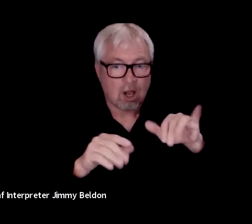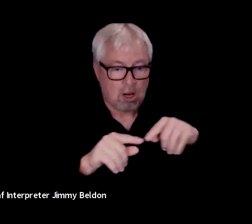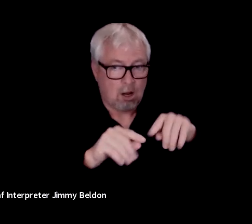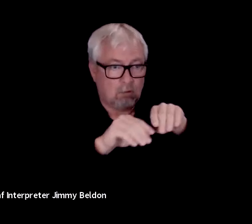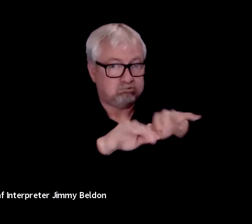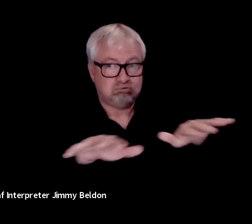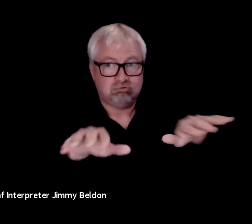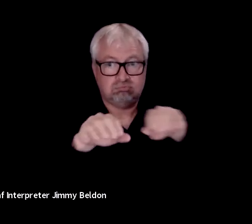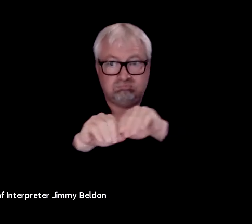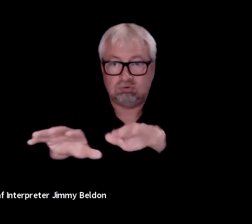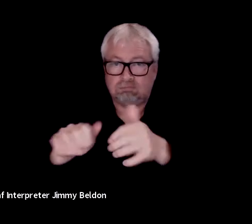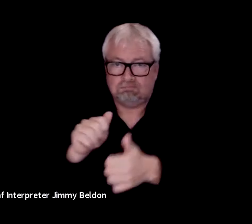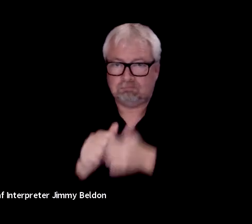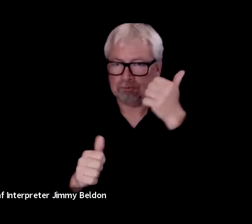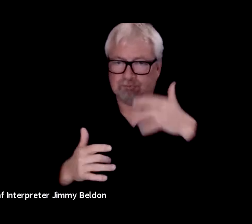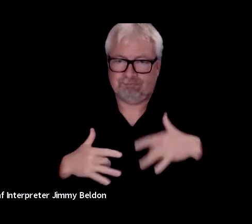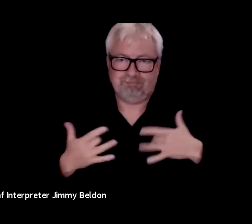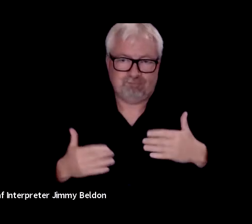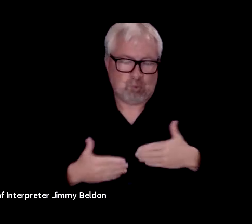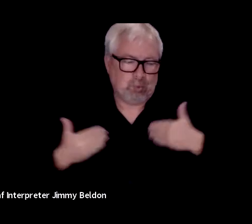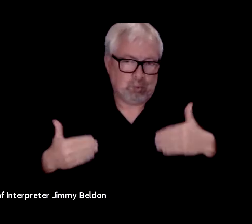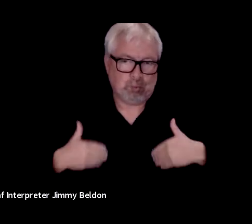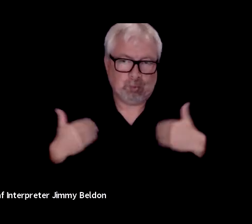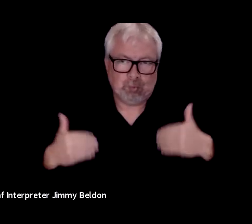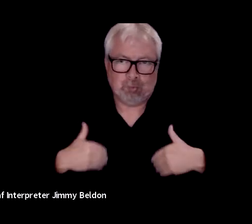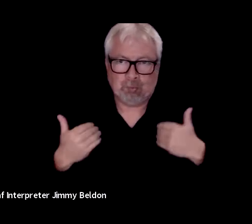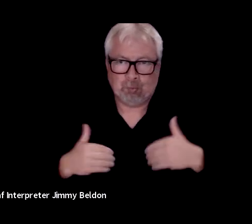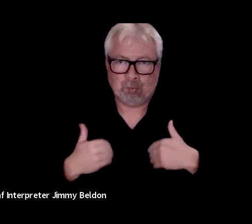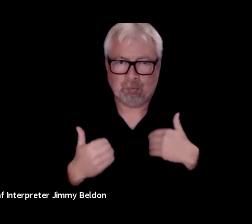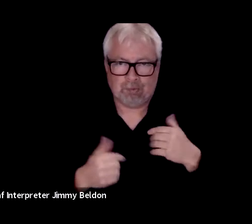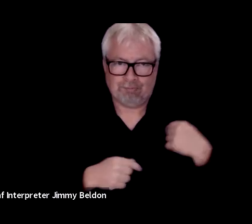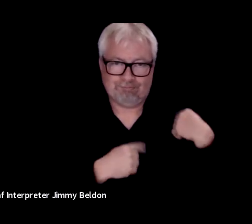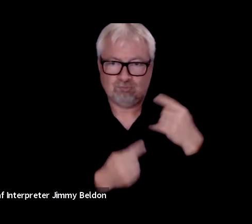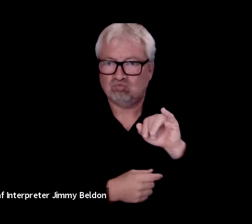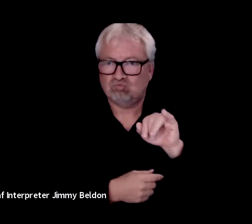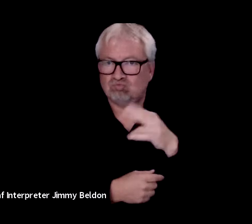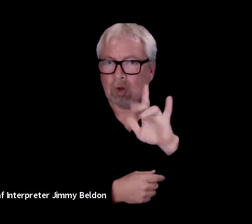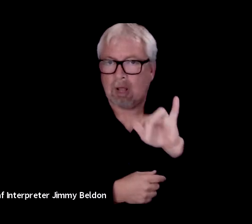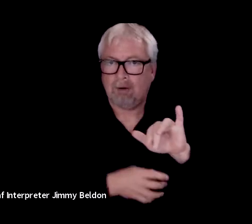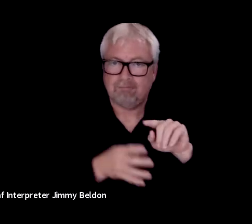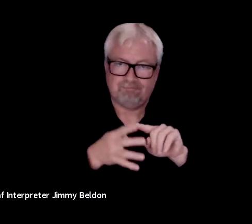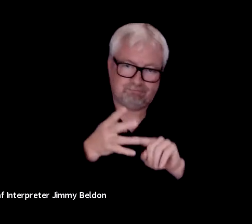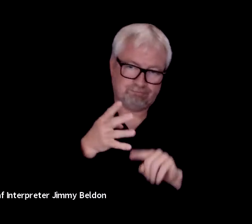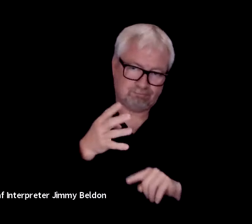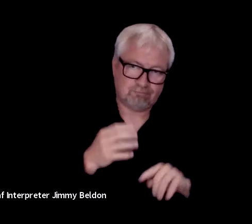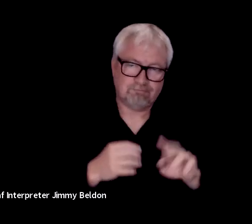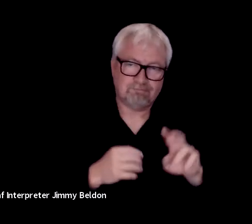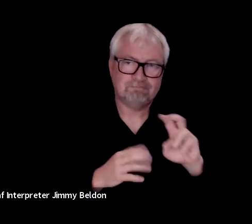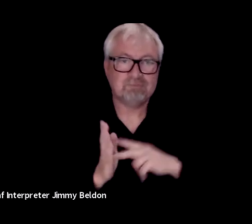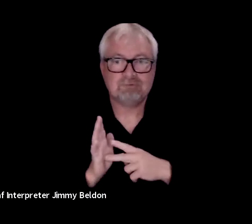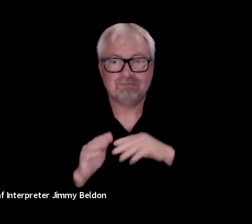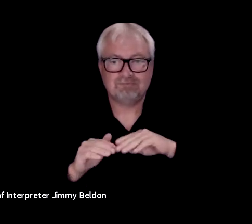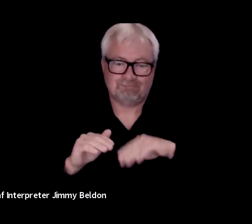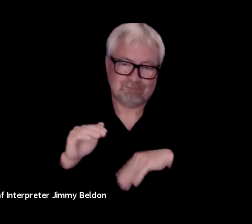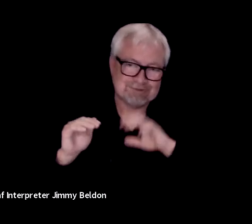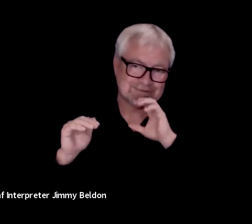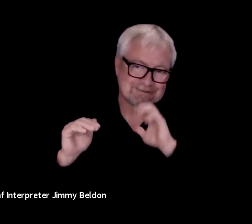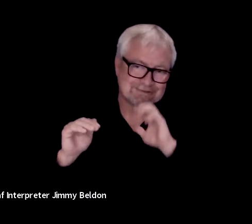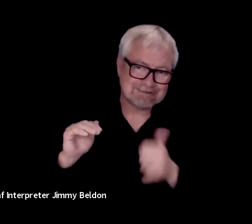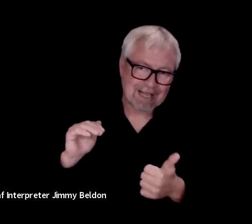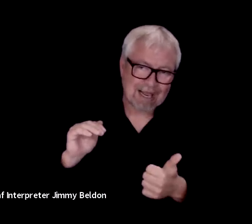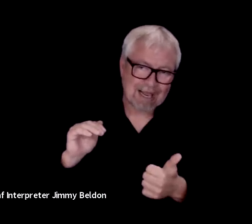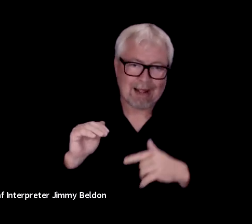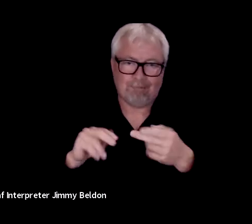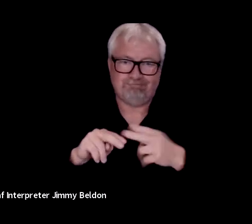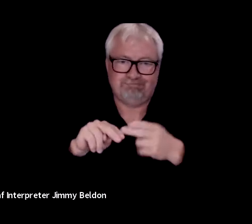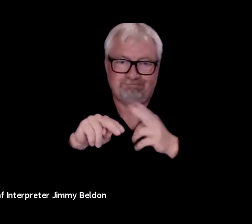early July, among children under age 10. For comparison, during the surge in November and December of 2020,